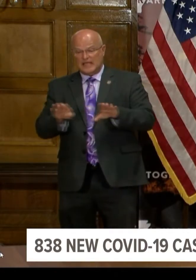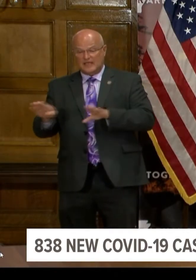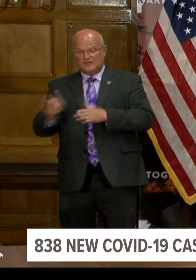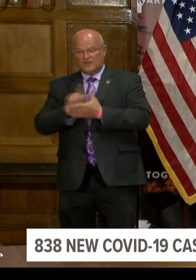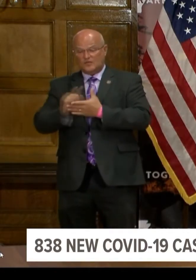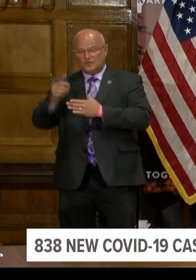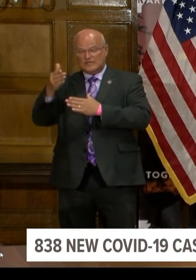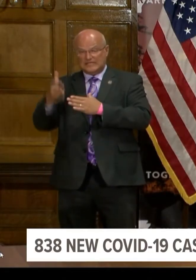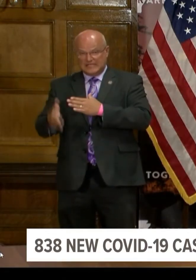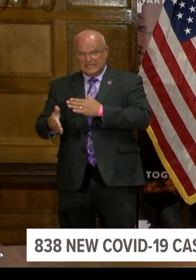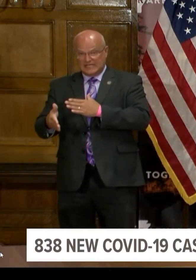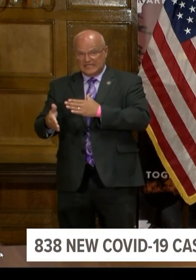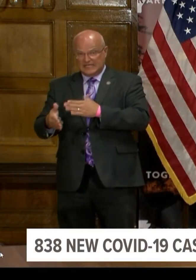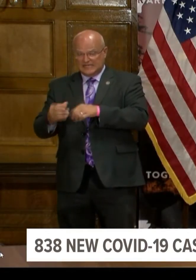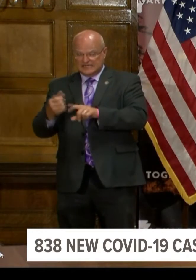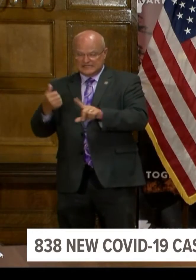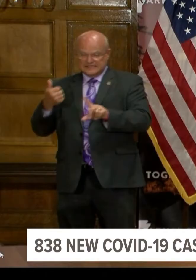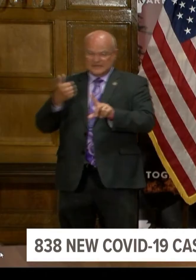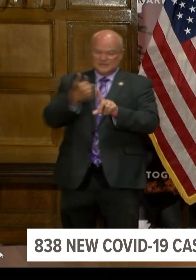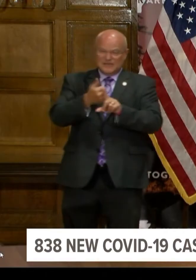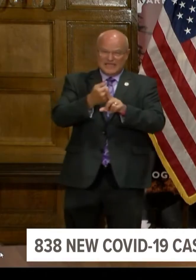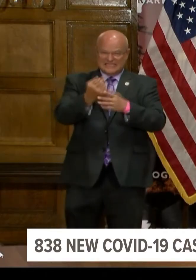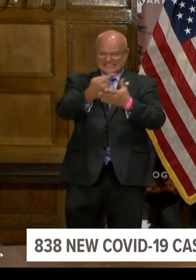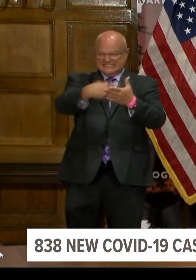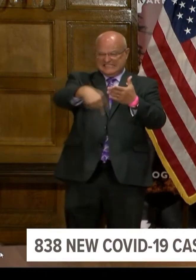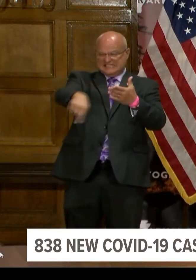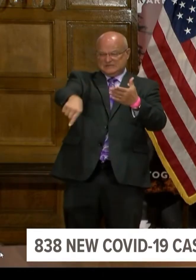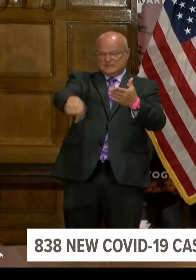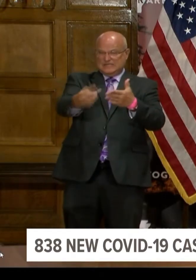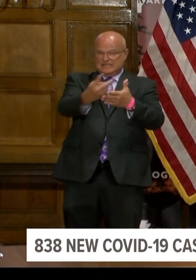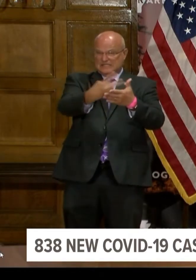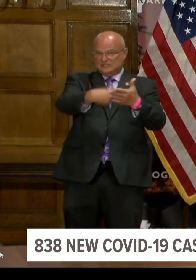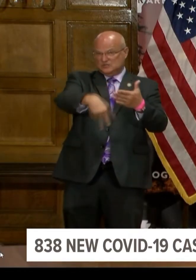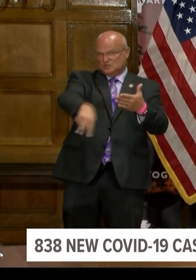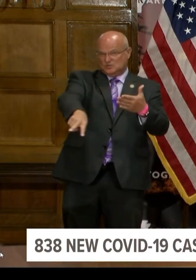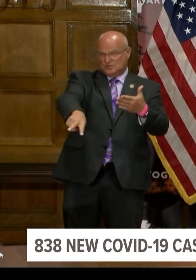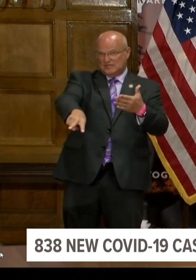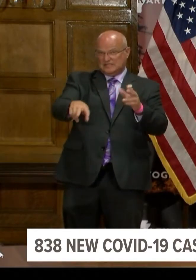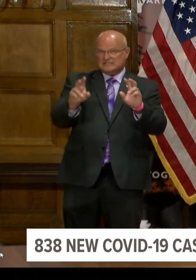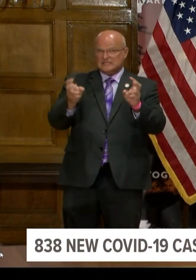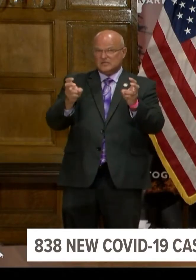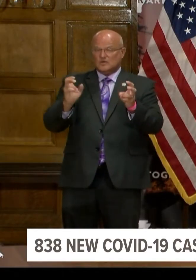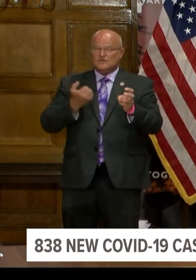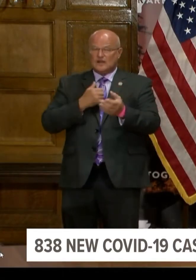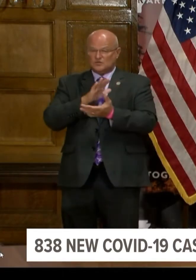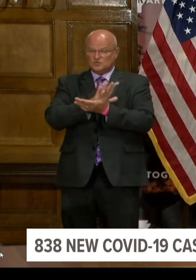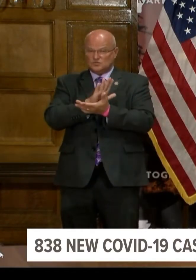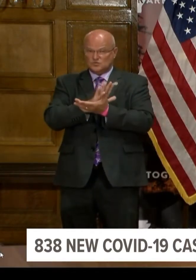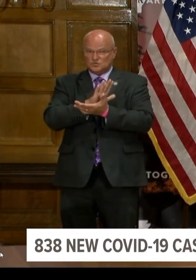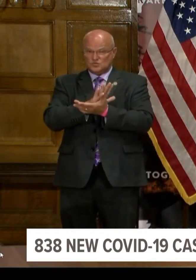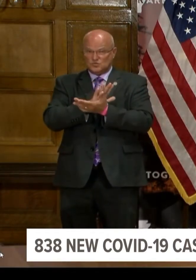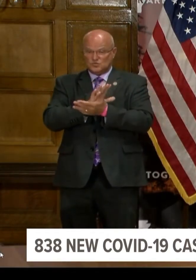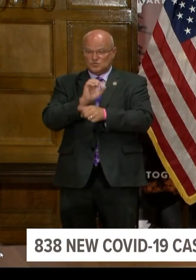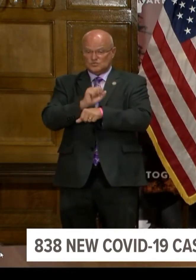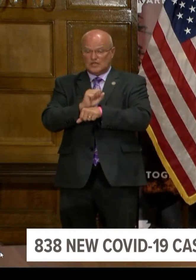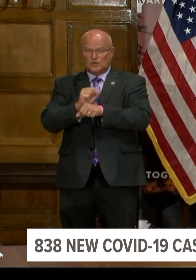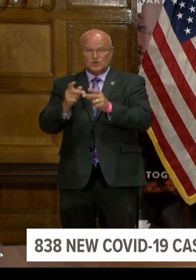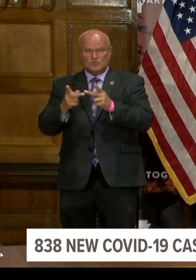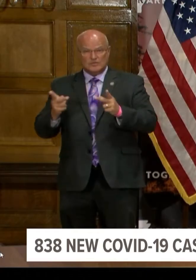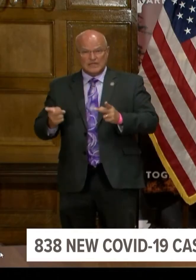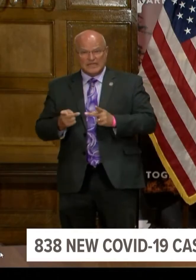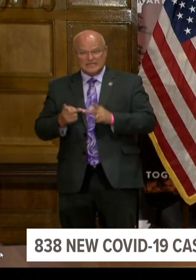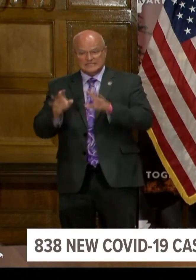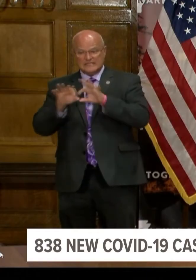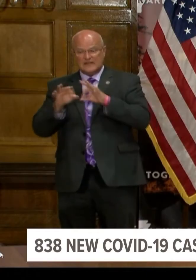the weekend will impact us next week and the week beyond in terms of our schools, our workplace,